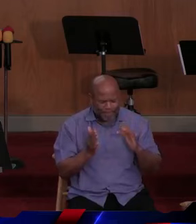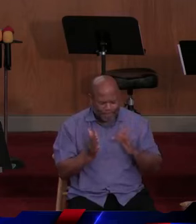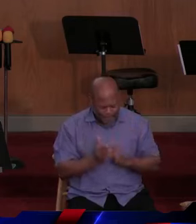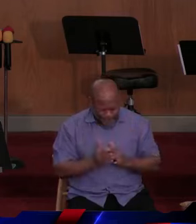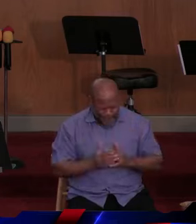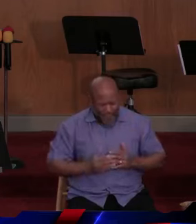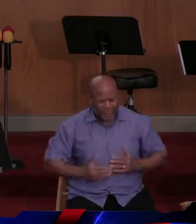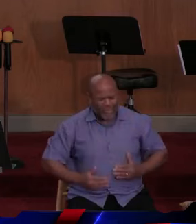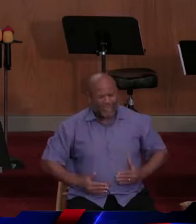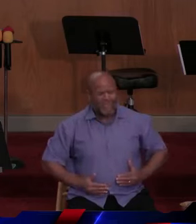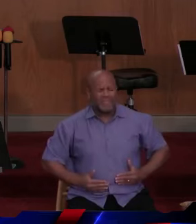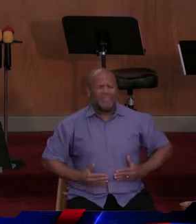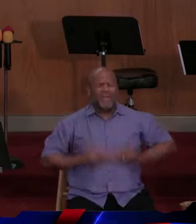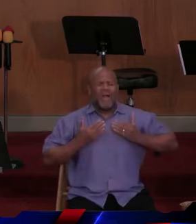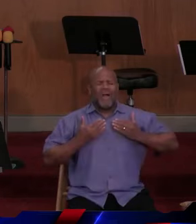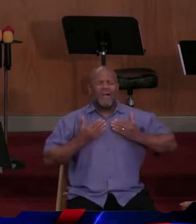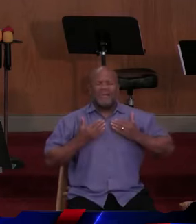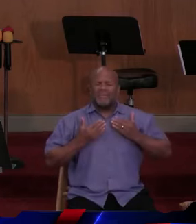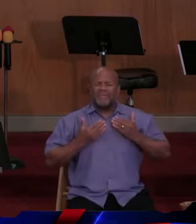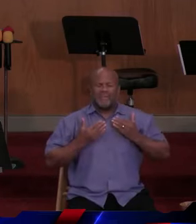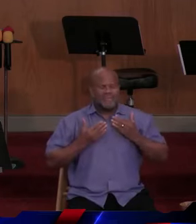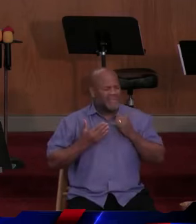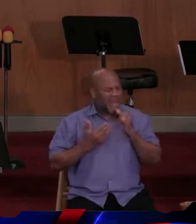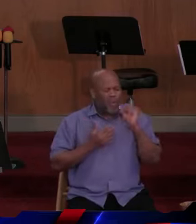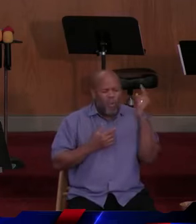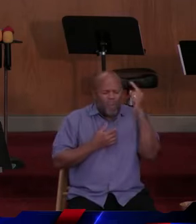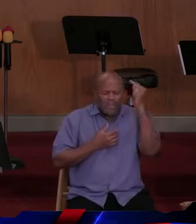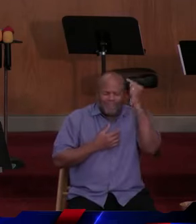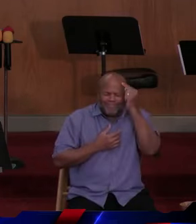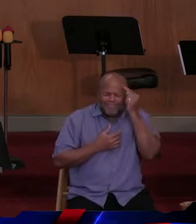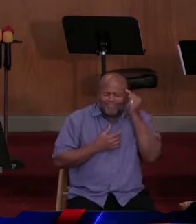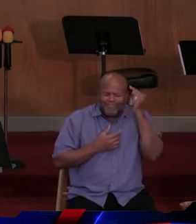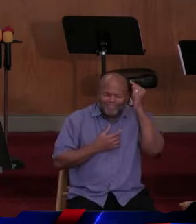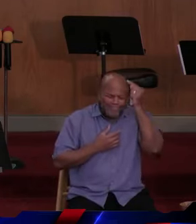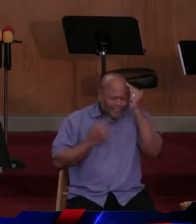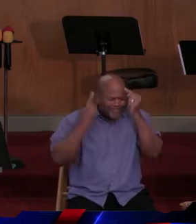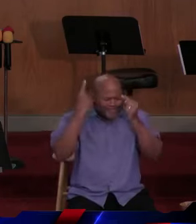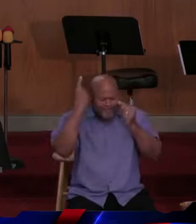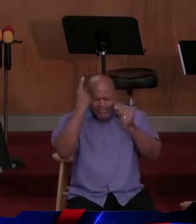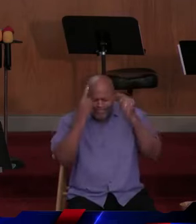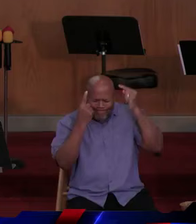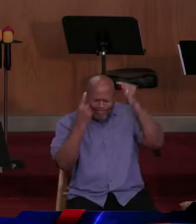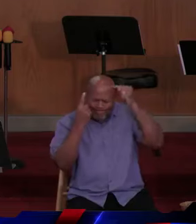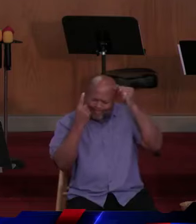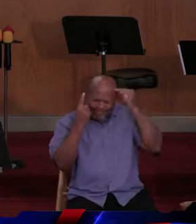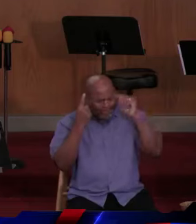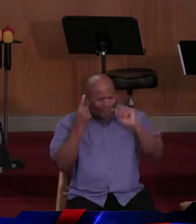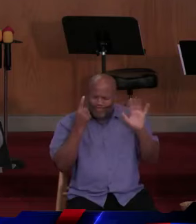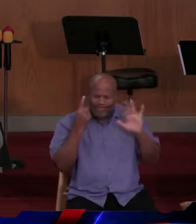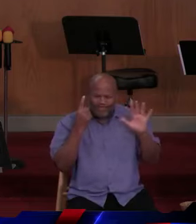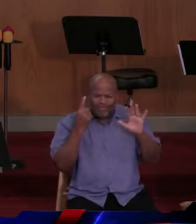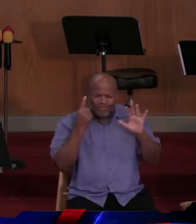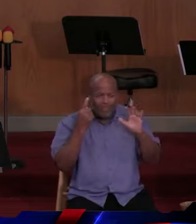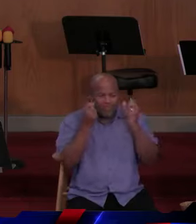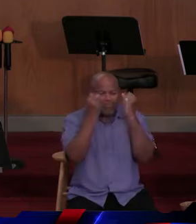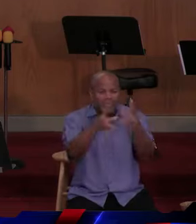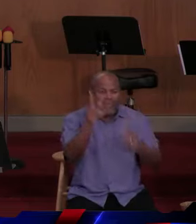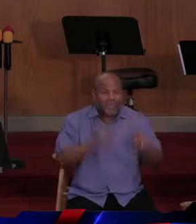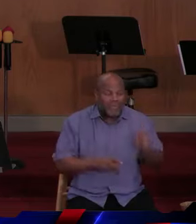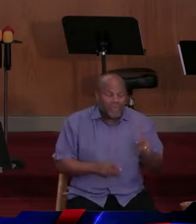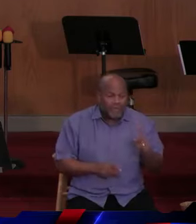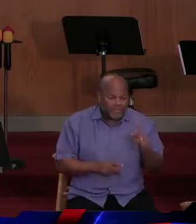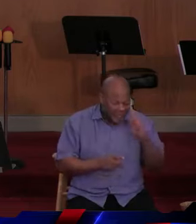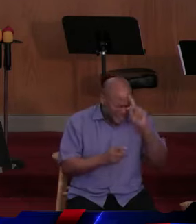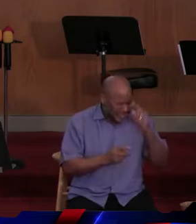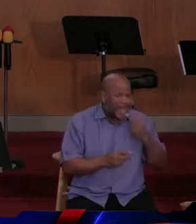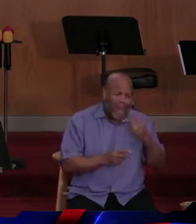was alive was not just in the head. And I stopped by to tell you, there's so many people that say, I believe in God, but do you